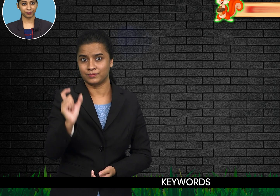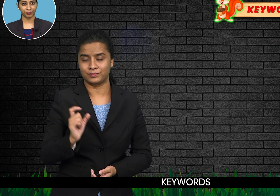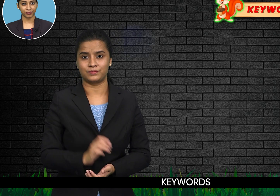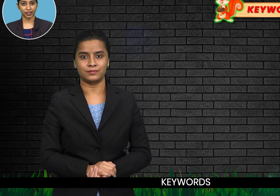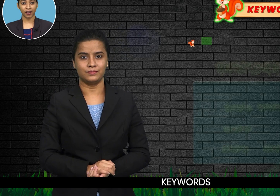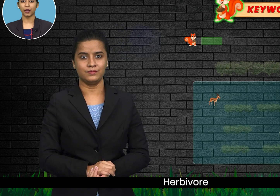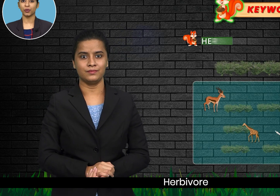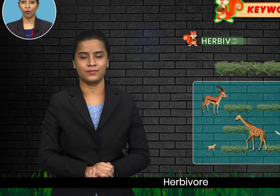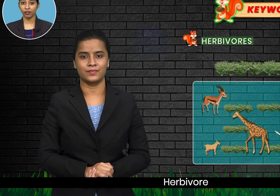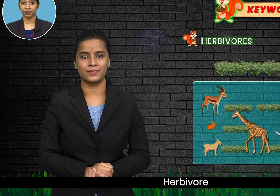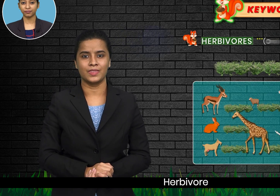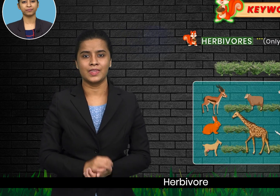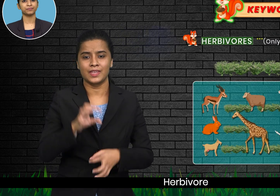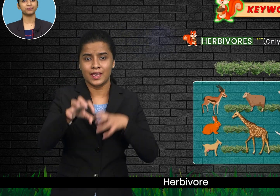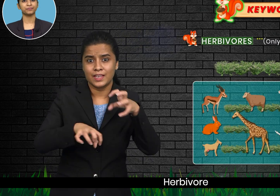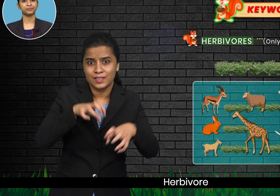Keywords: herbivore,